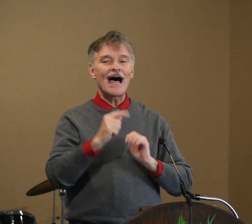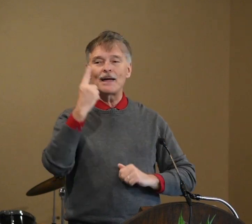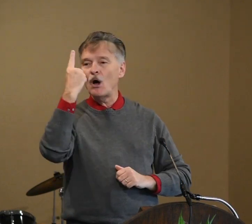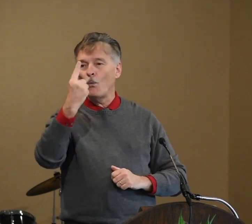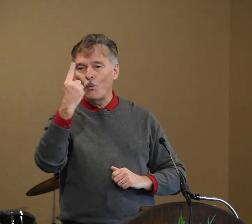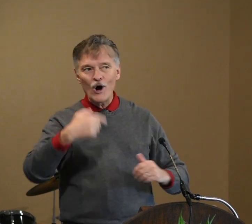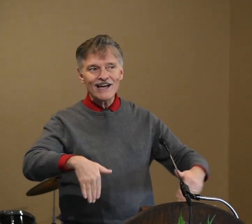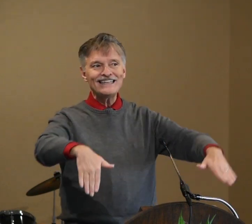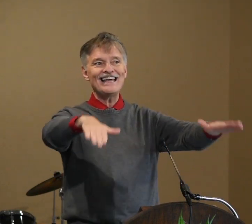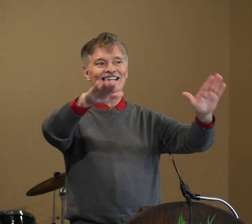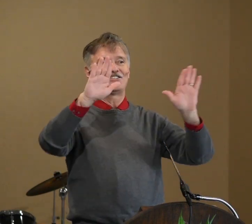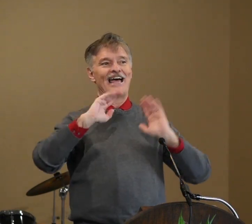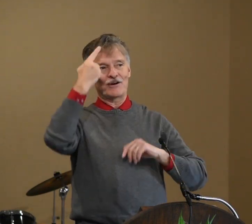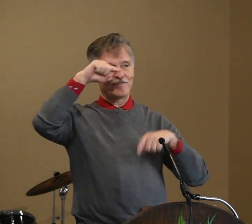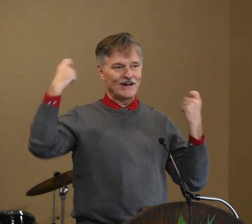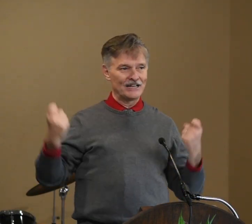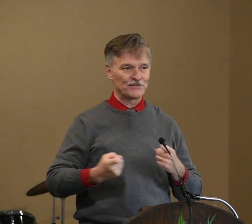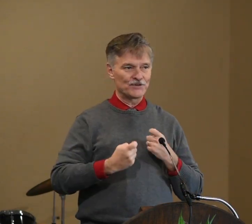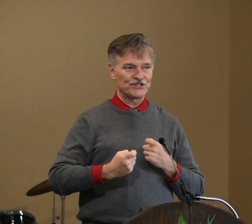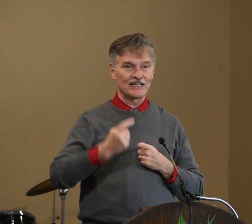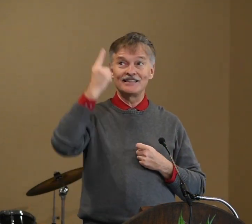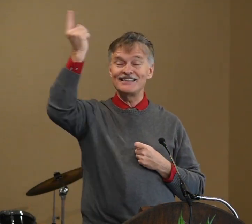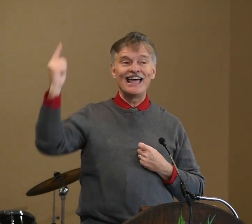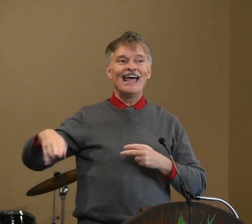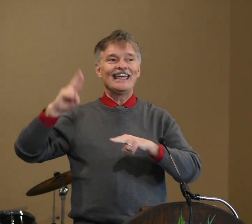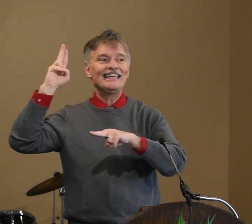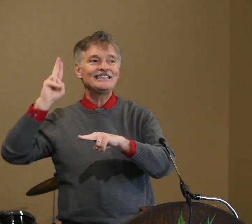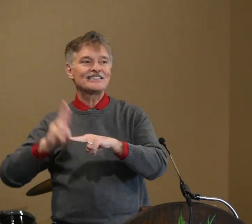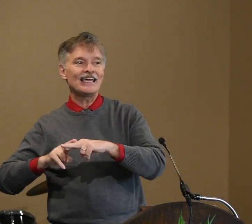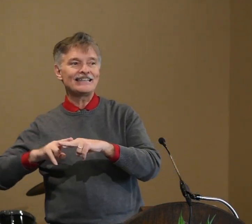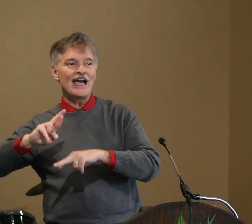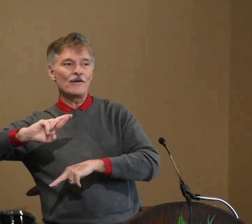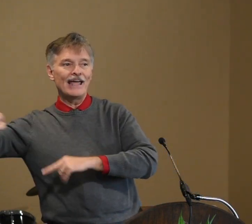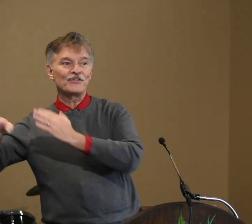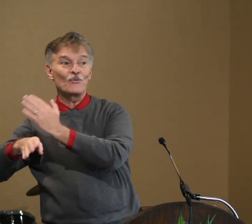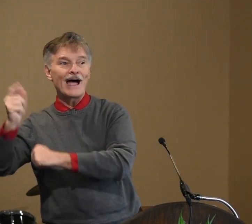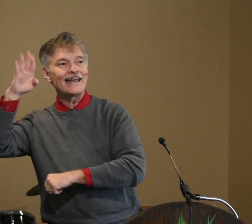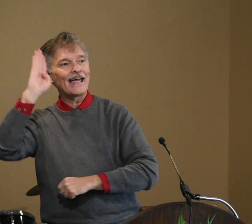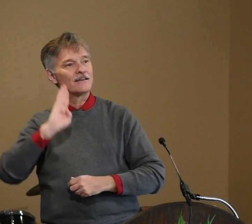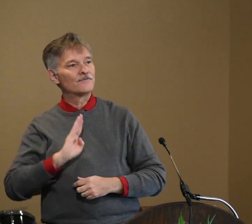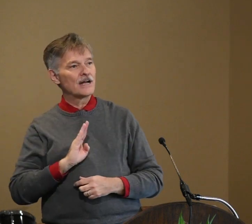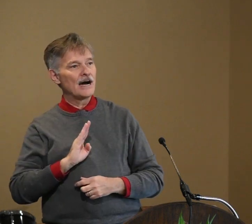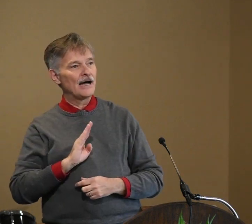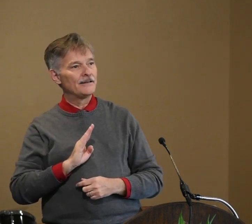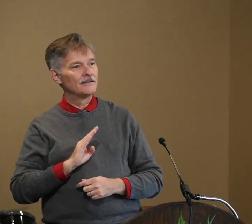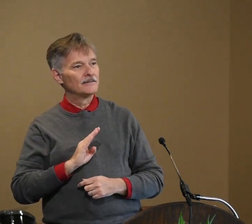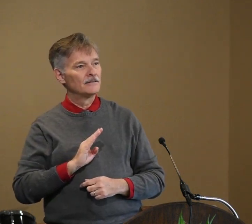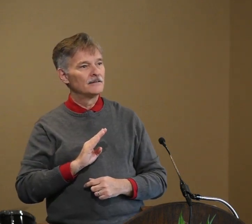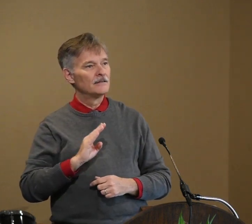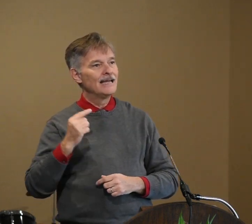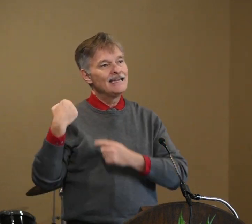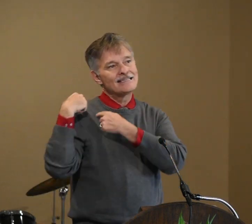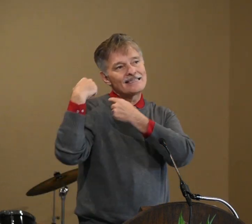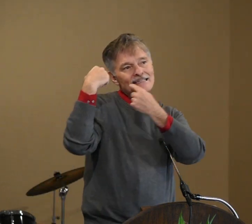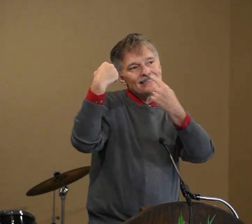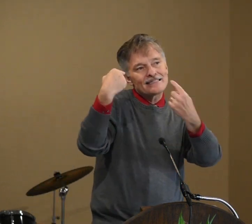time one sacrifice for sins, he sat down at the right hand of God. Since